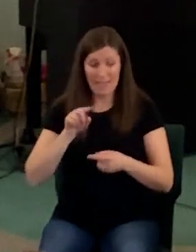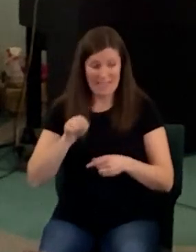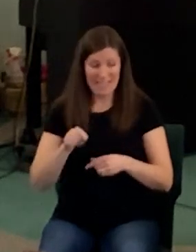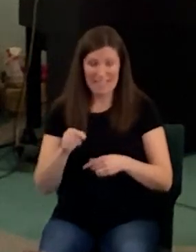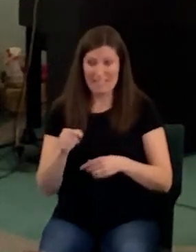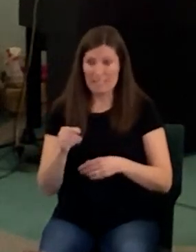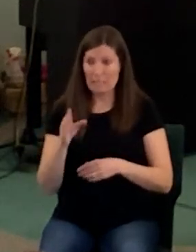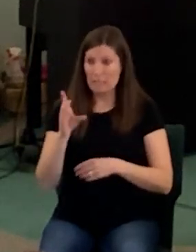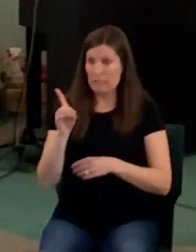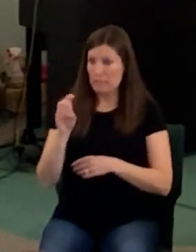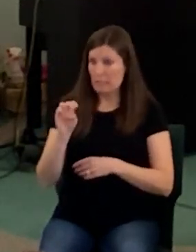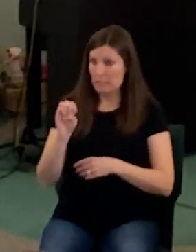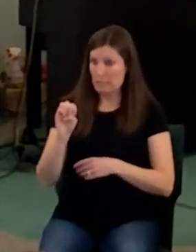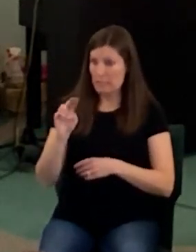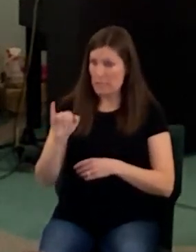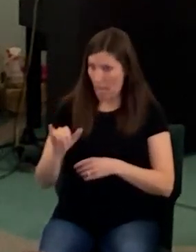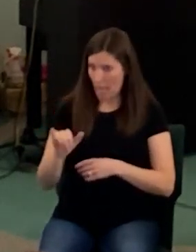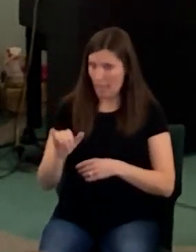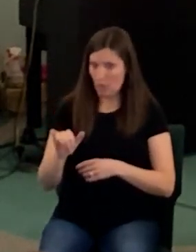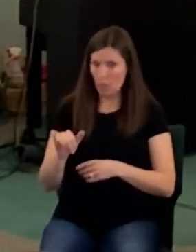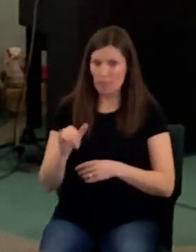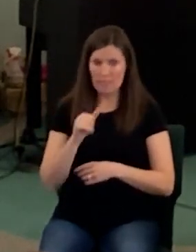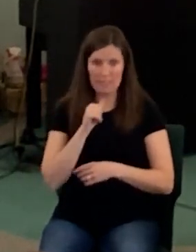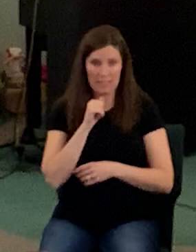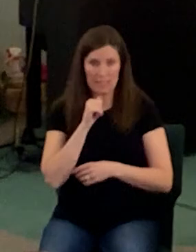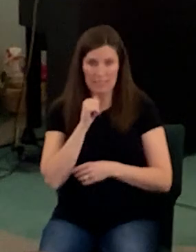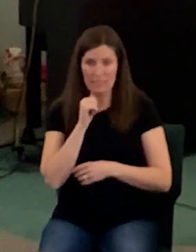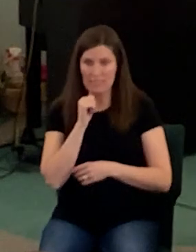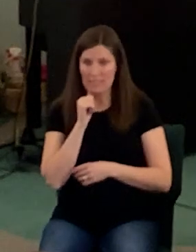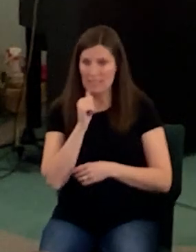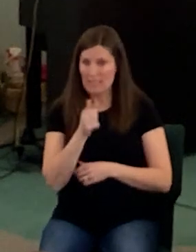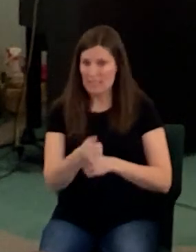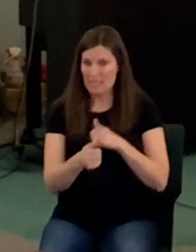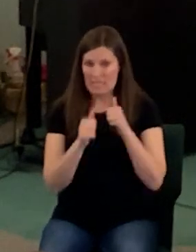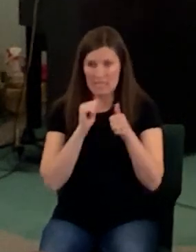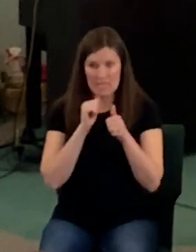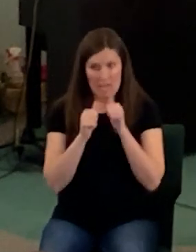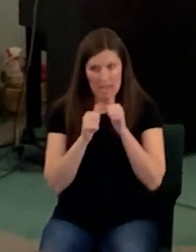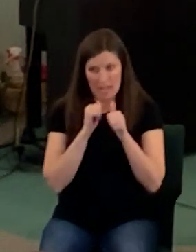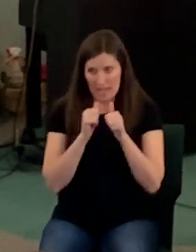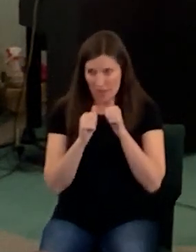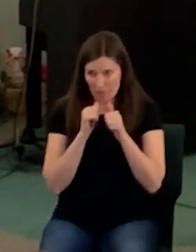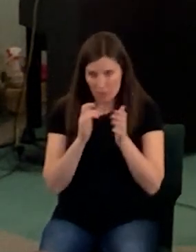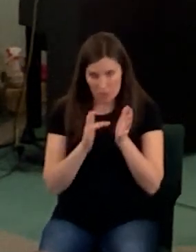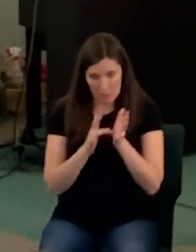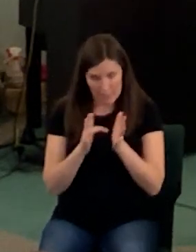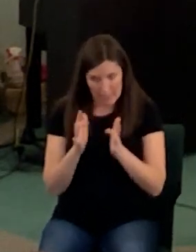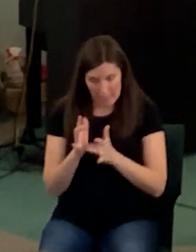And they undoubtedly saw and if not also heard about the crucifixion of Jesus.